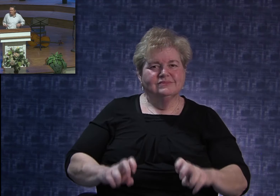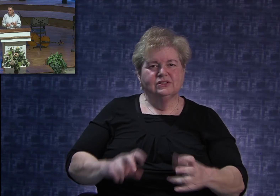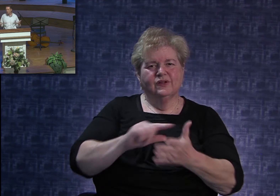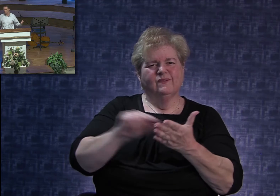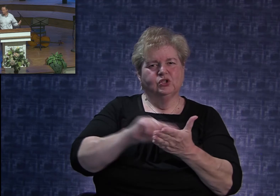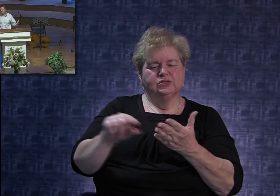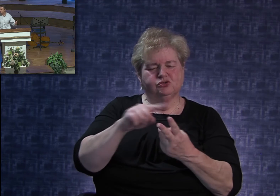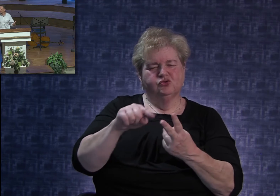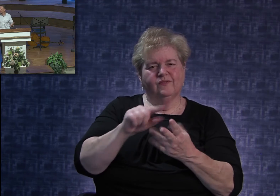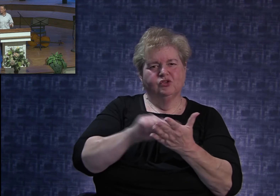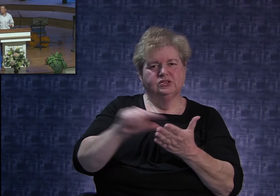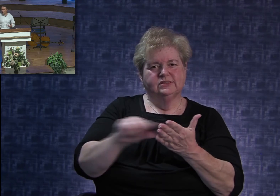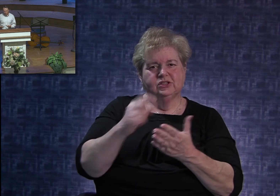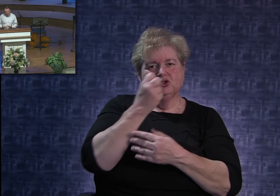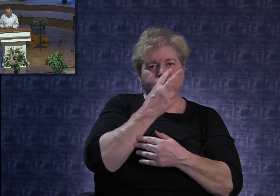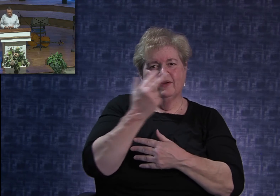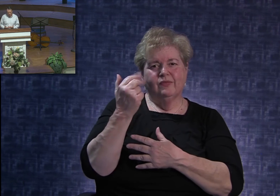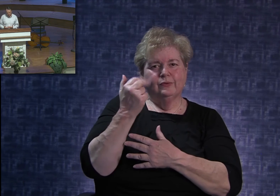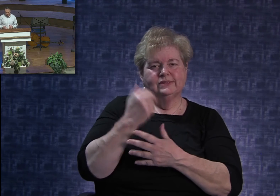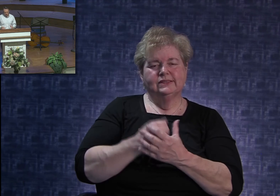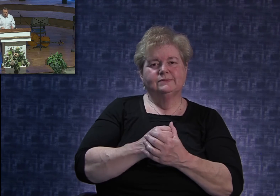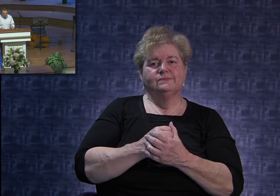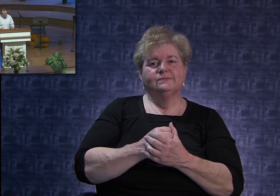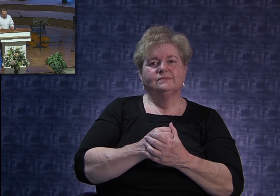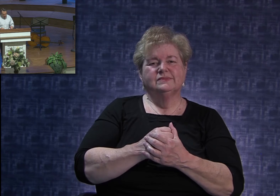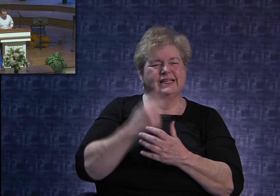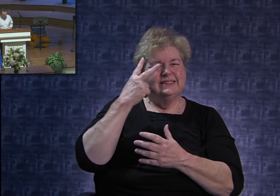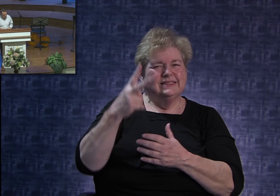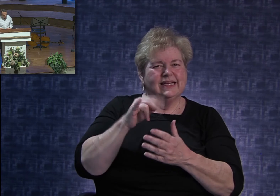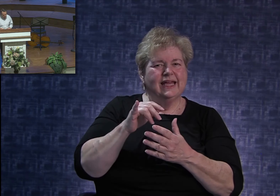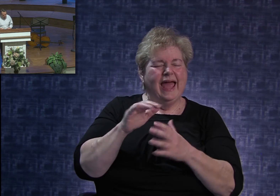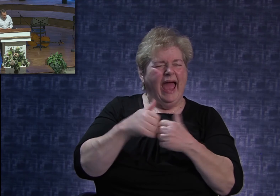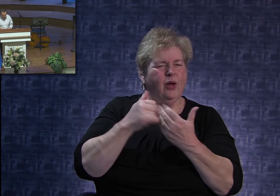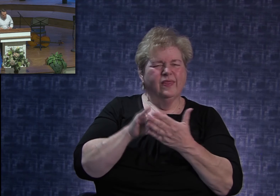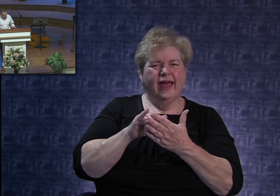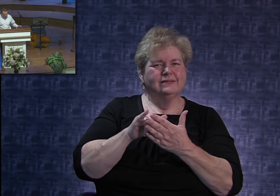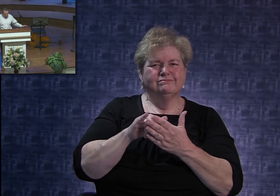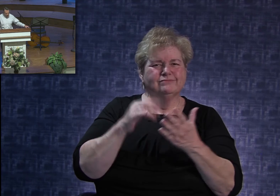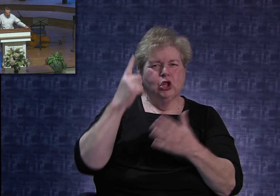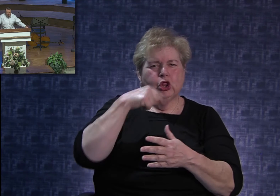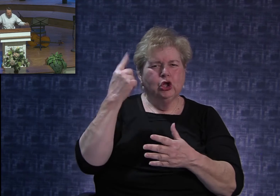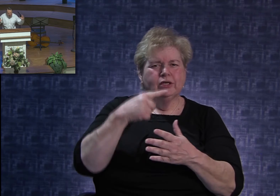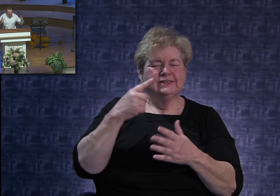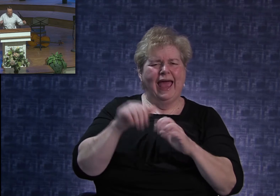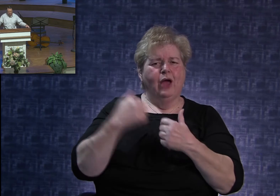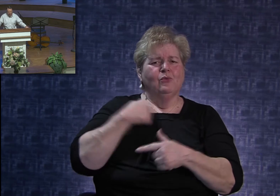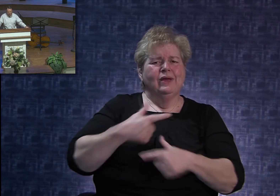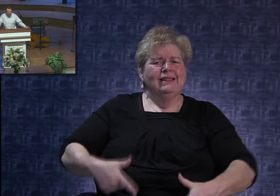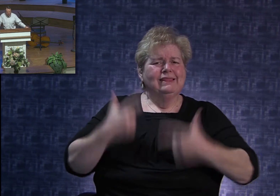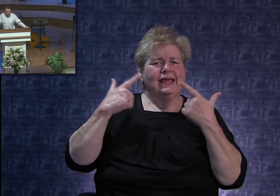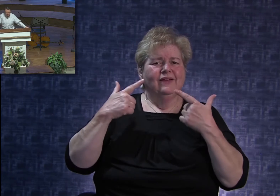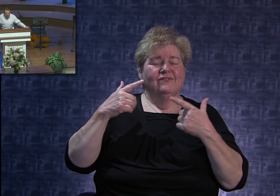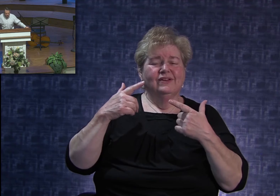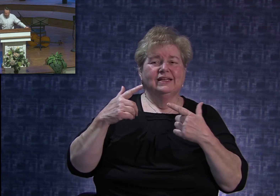this tension of what this looks like and how we live the Christian life in this